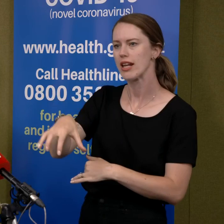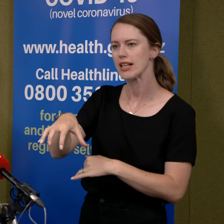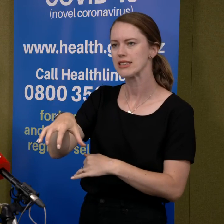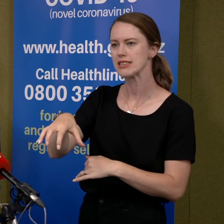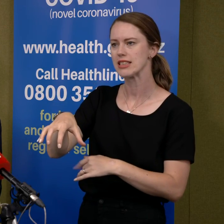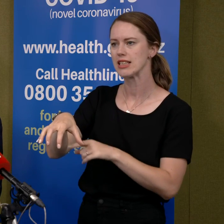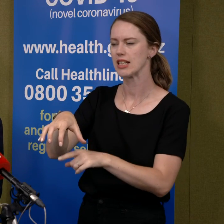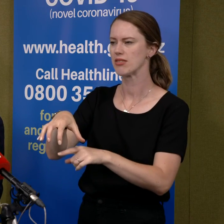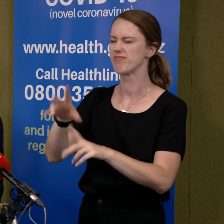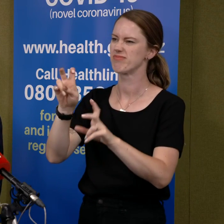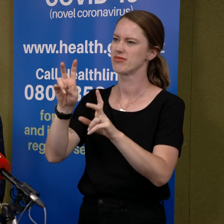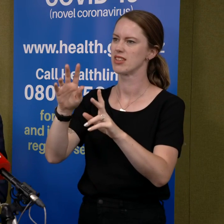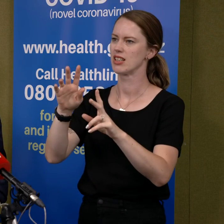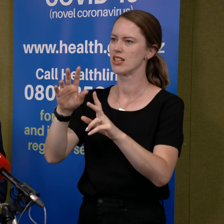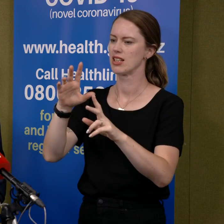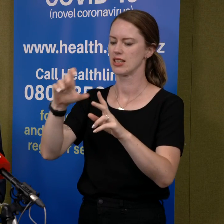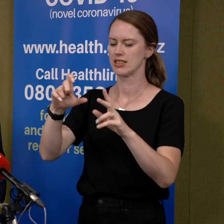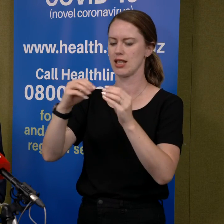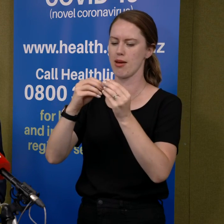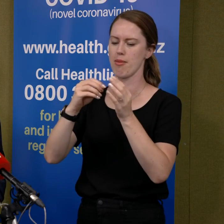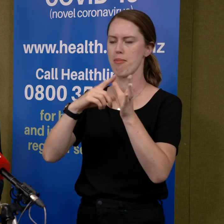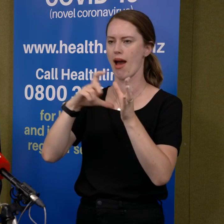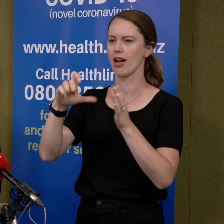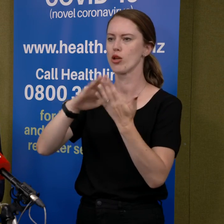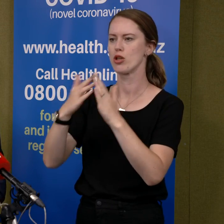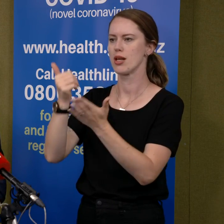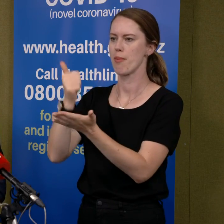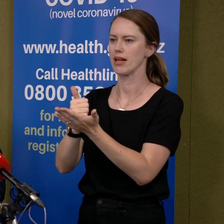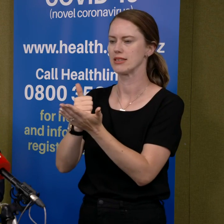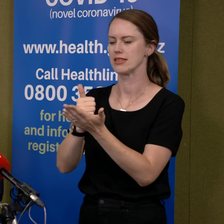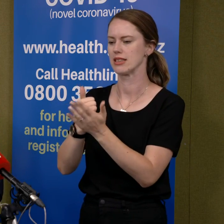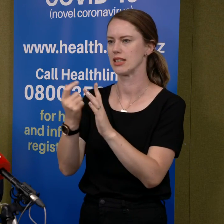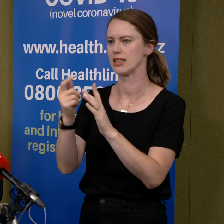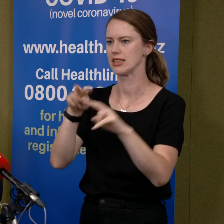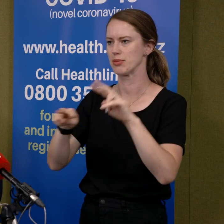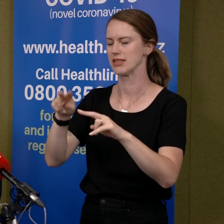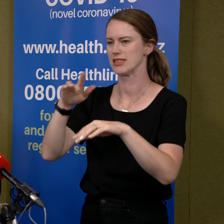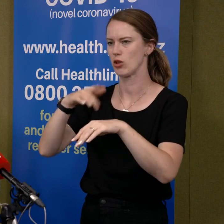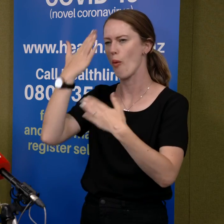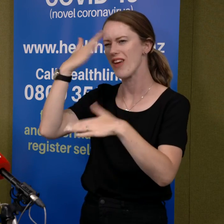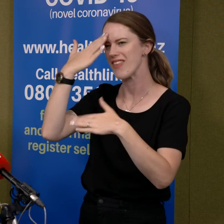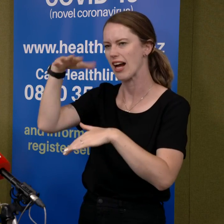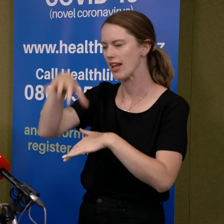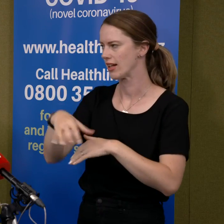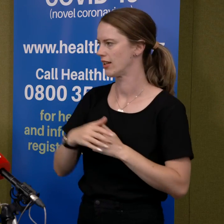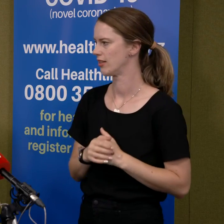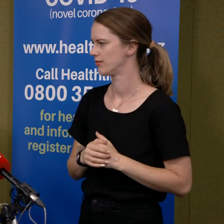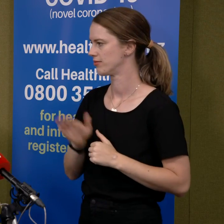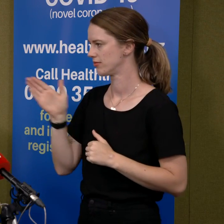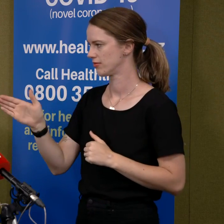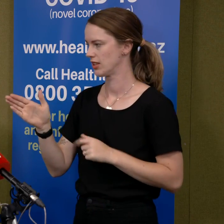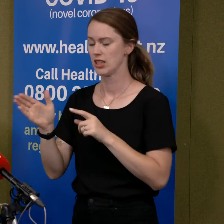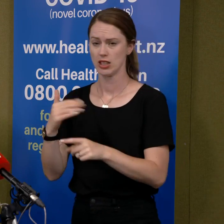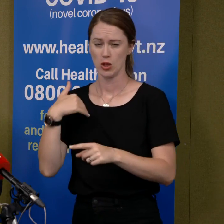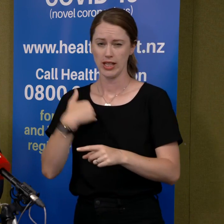them CBACs, community-based assessment centres, or fever clinics as they call them. Will it need to reach community outbreak level to actually